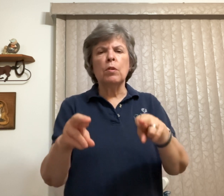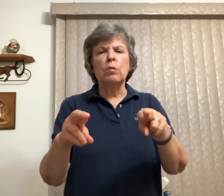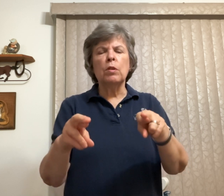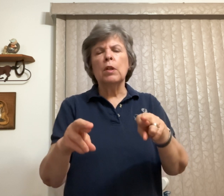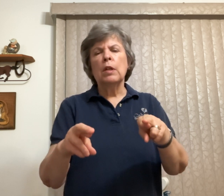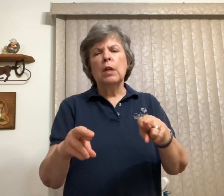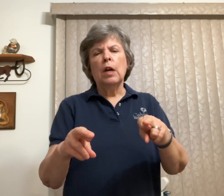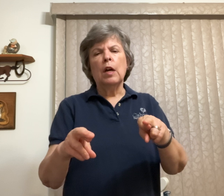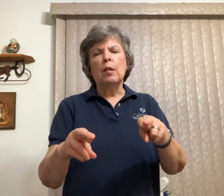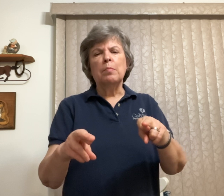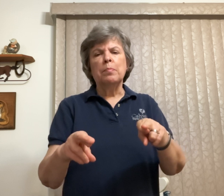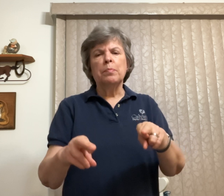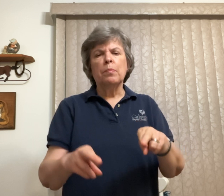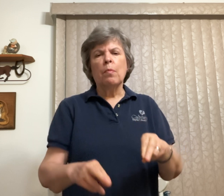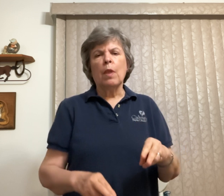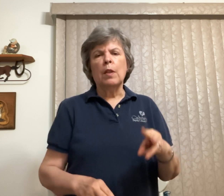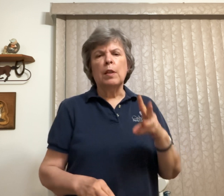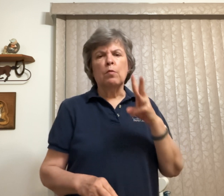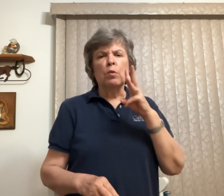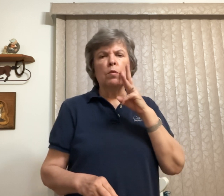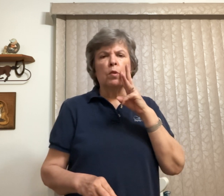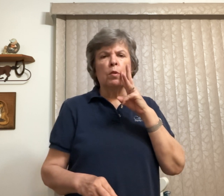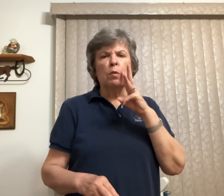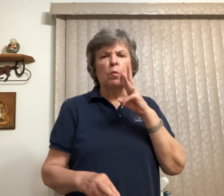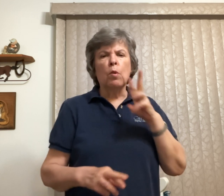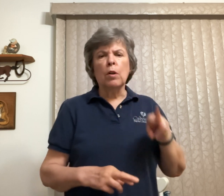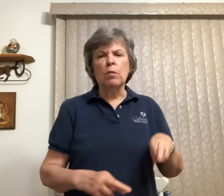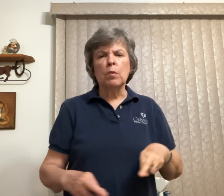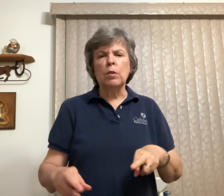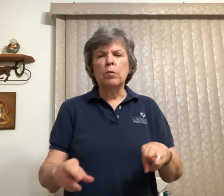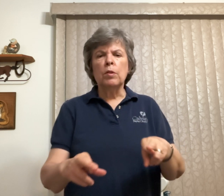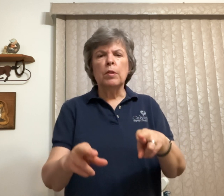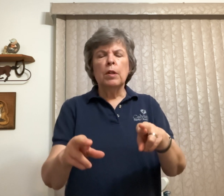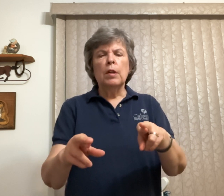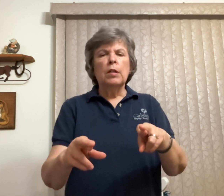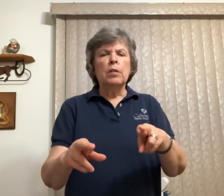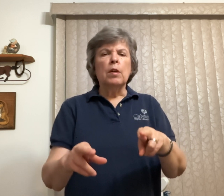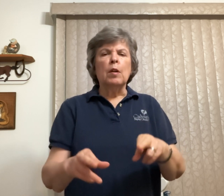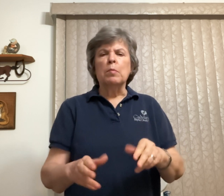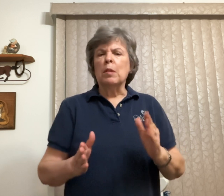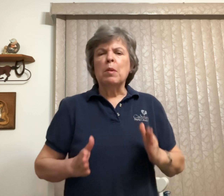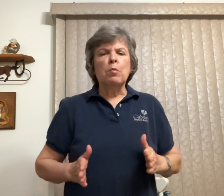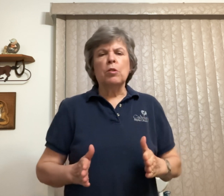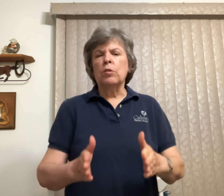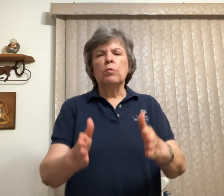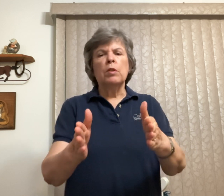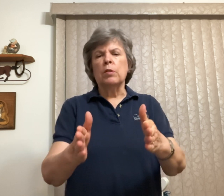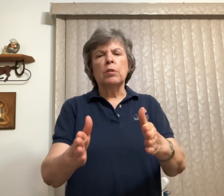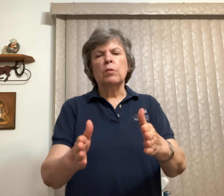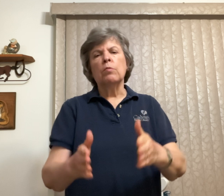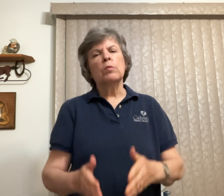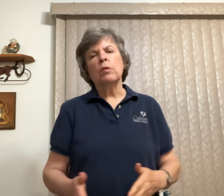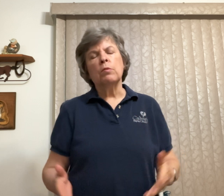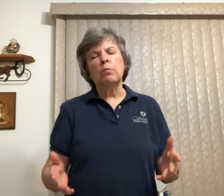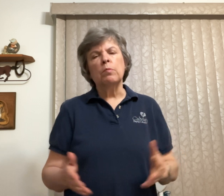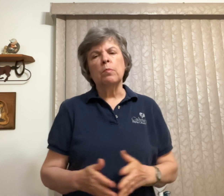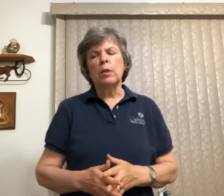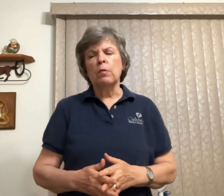road, and then river, a water road. Some people just do this though, so whatever you